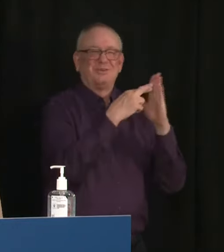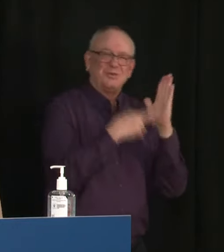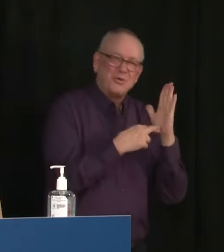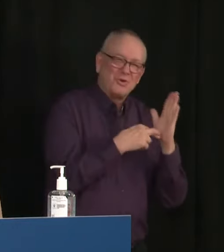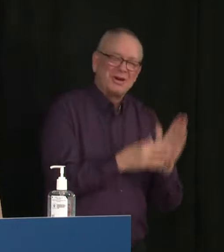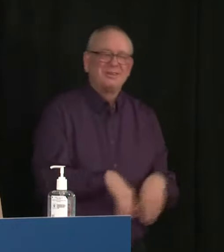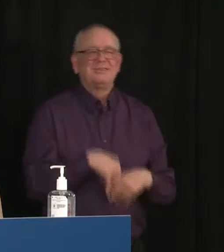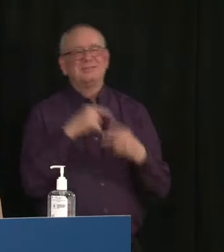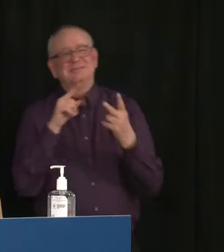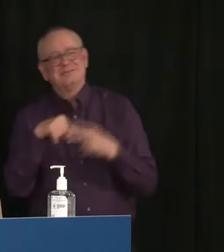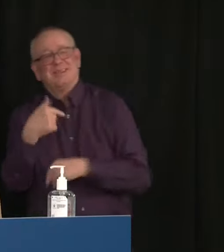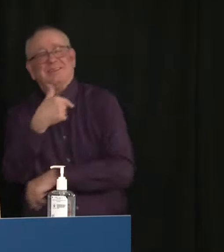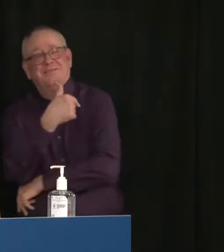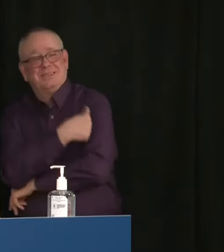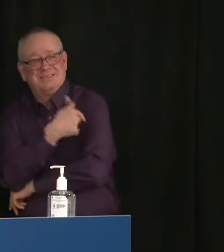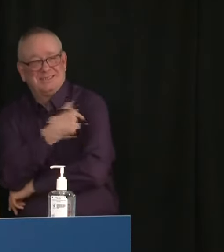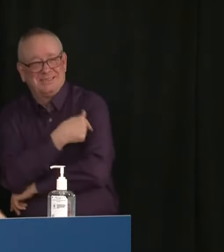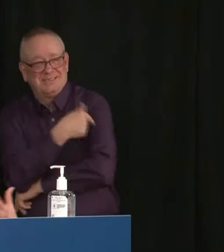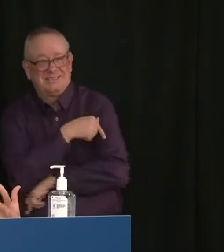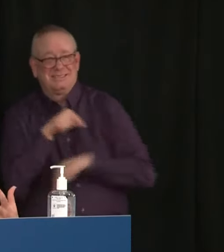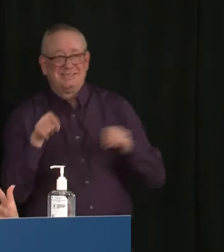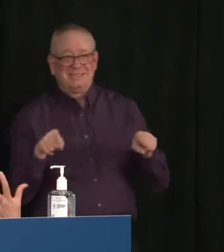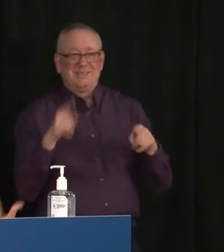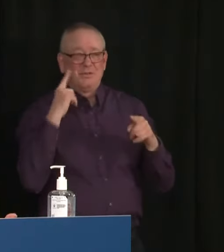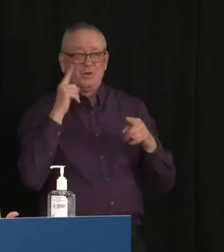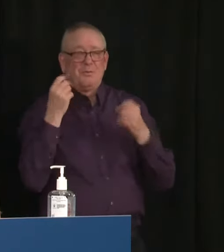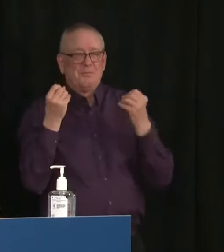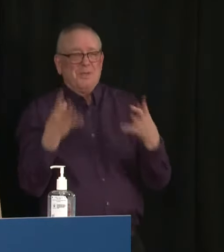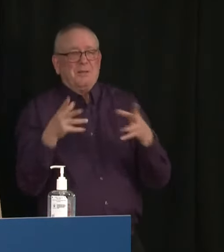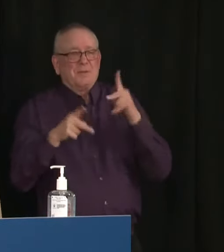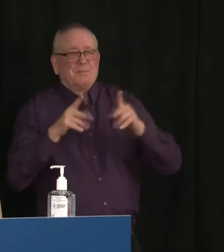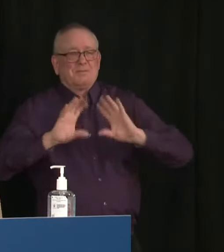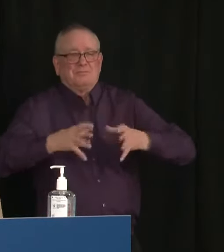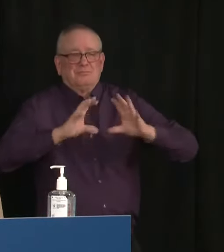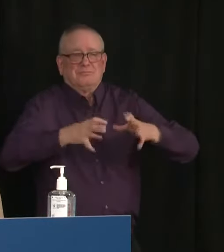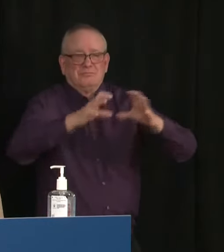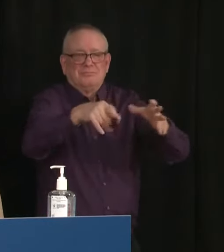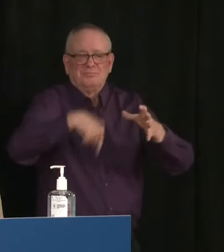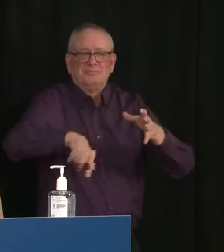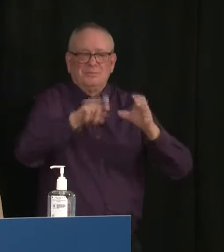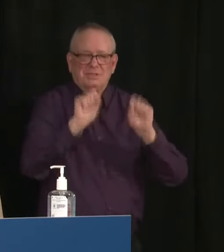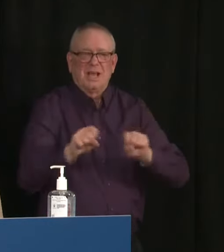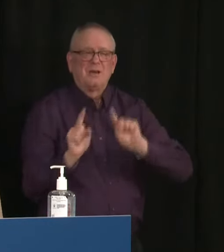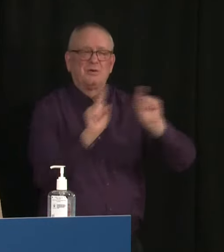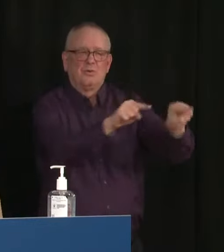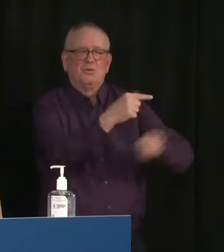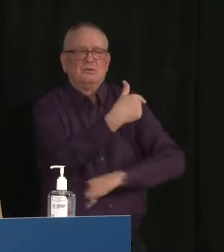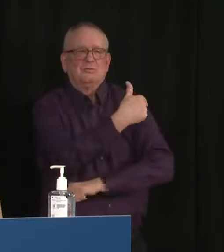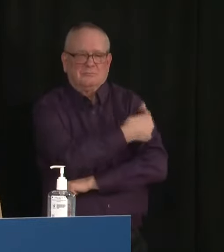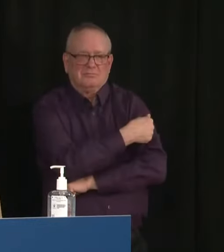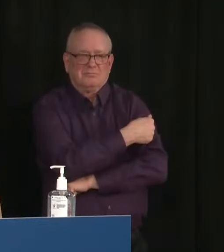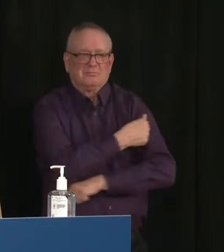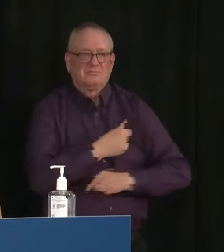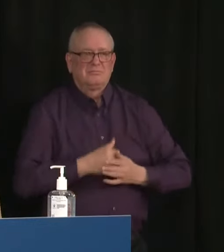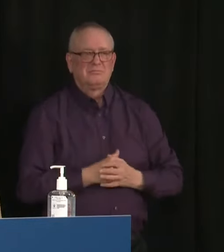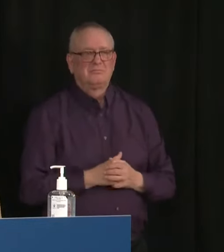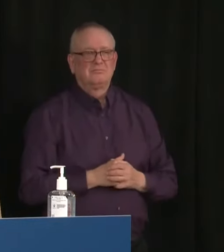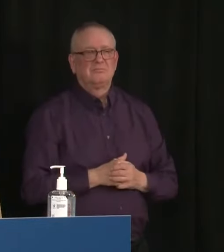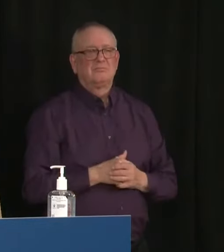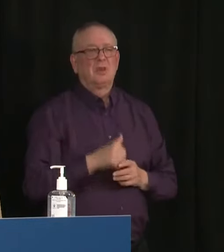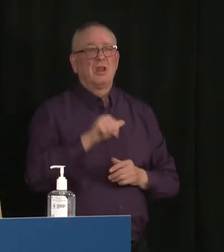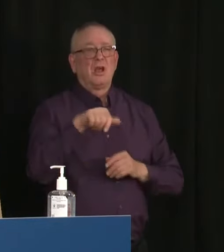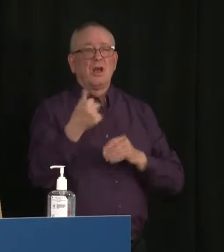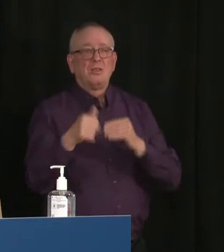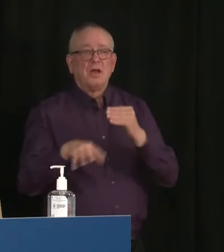those who are eligible, and of course then looking at what are those other options, whether it's Fort McMurray or